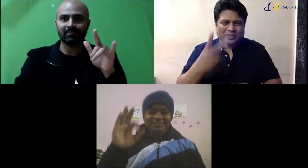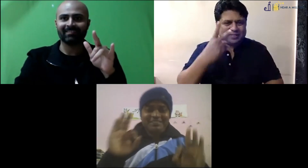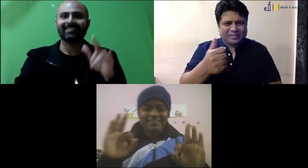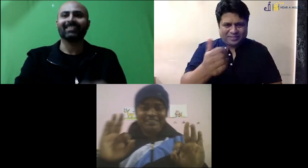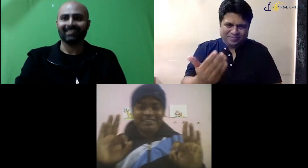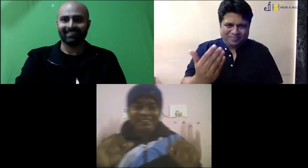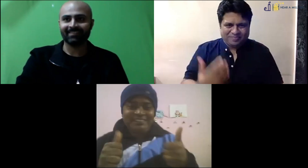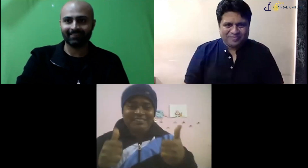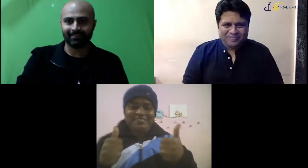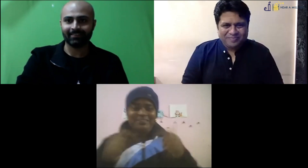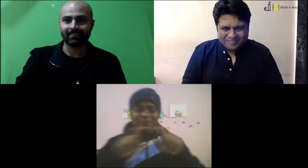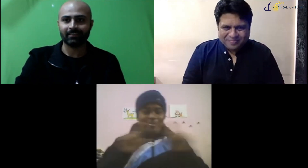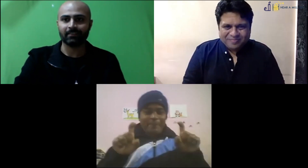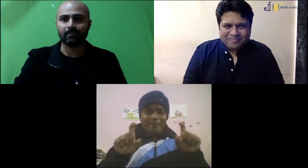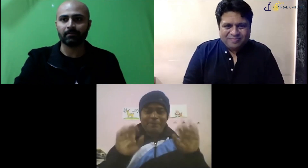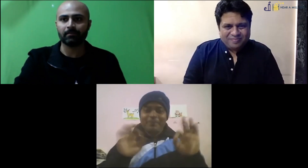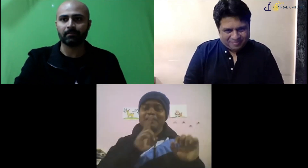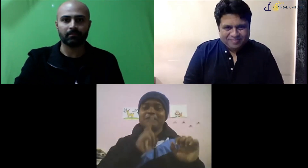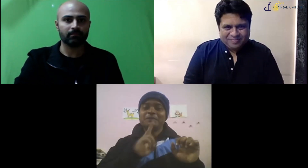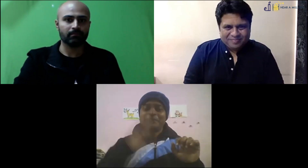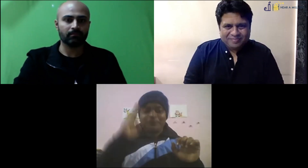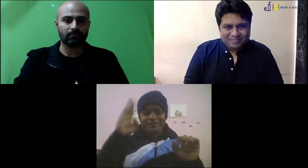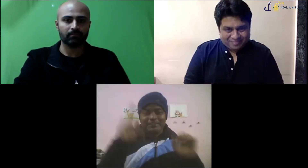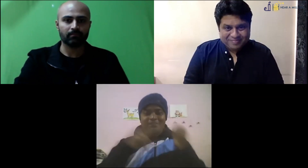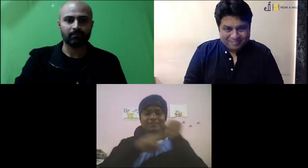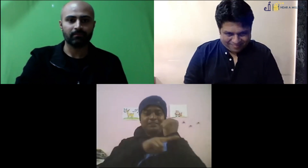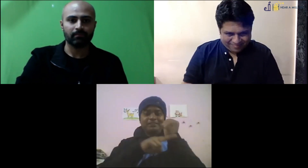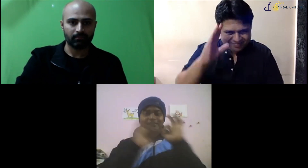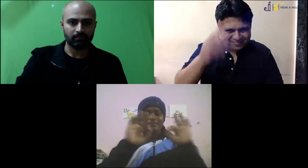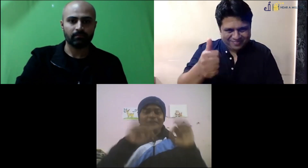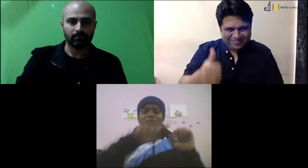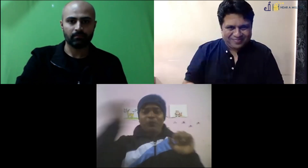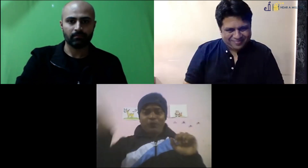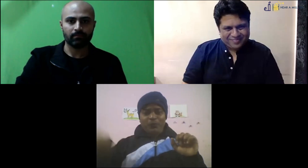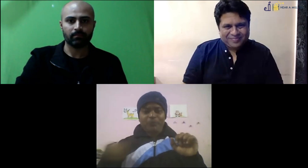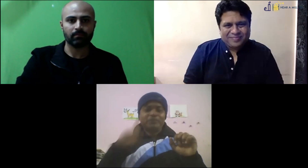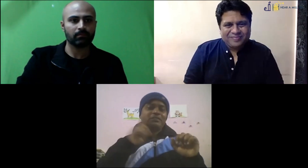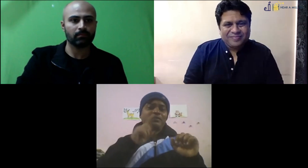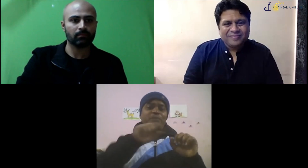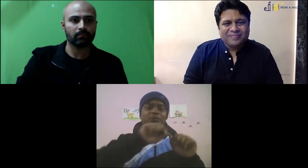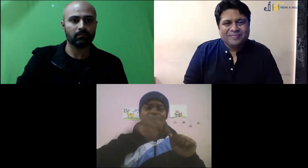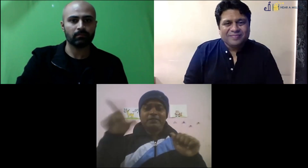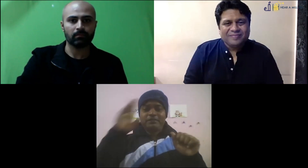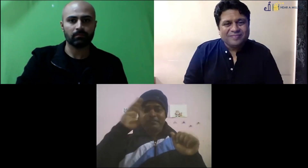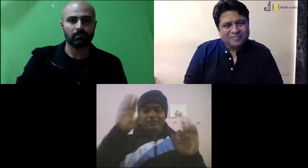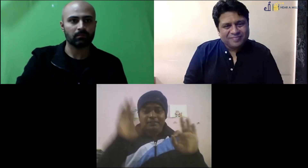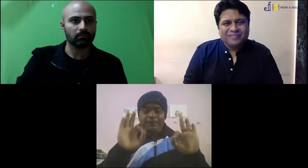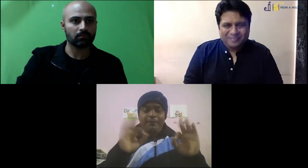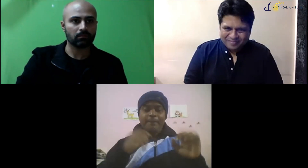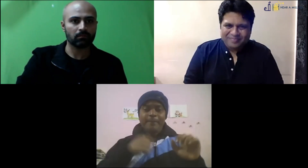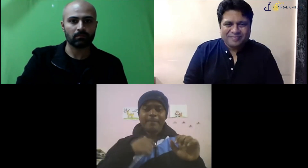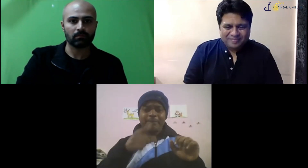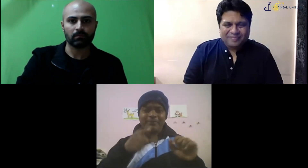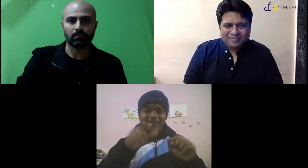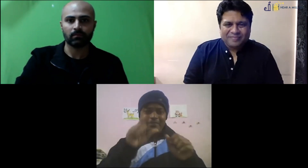All right. Hi. Yeah, now we can see you clearly. Okay. Hi, Sunil. Hi, Tushar. All the deaf people in